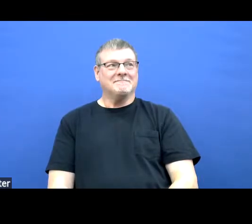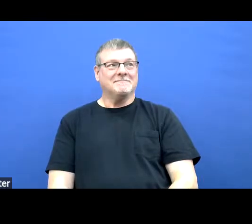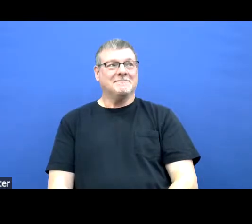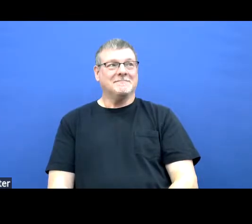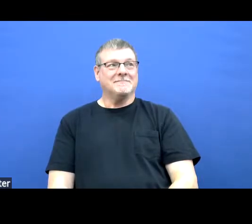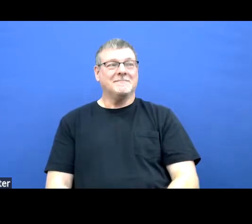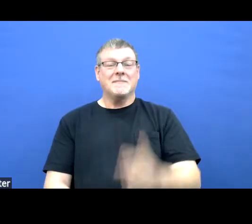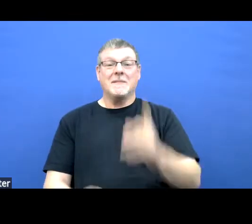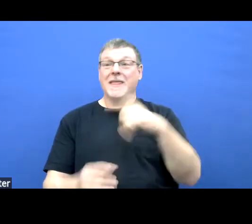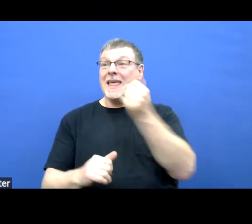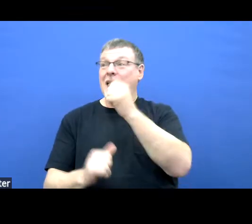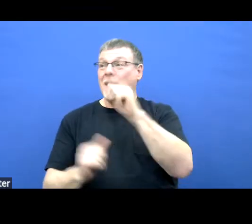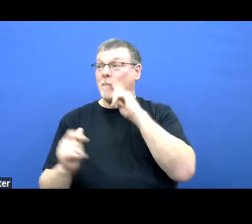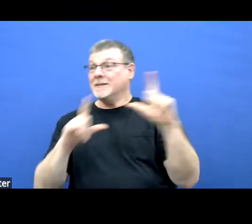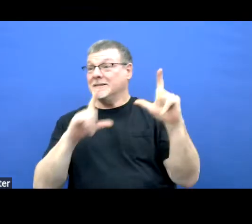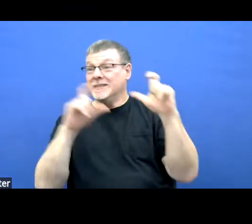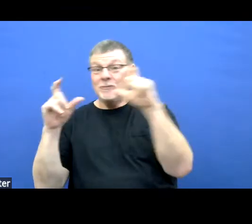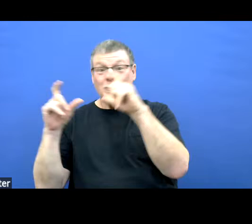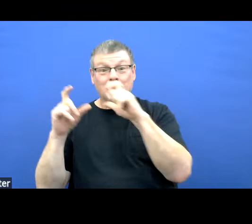Anyone taking photos?